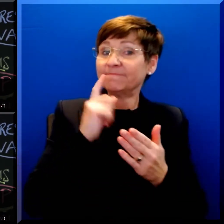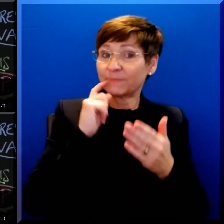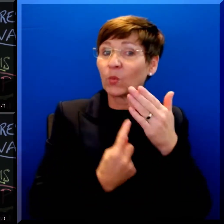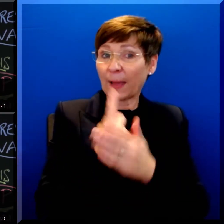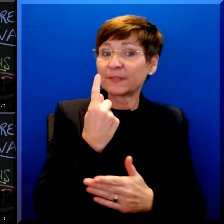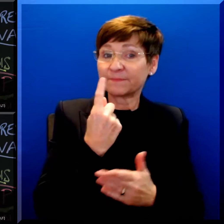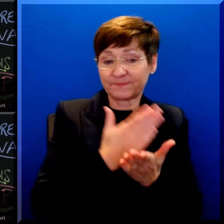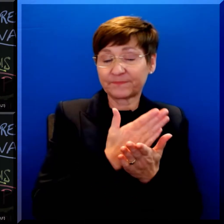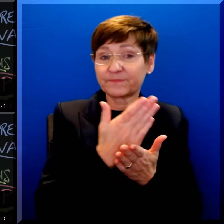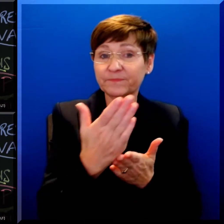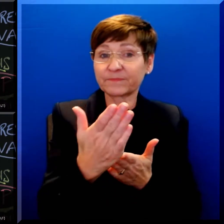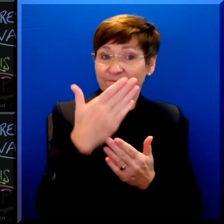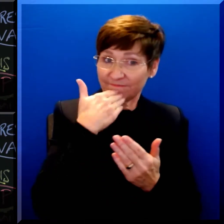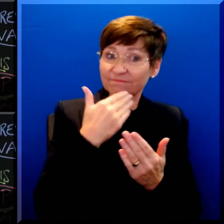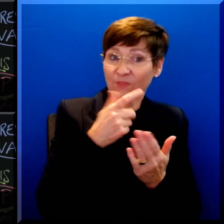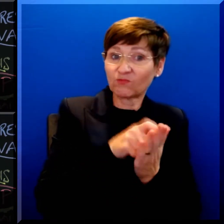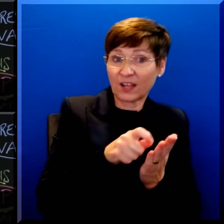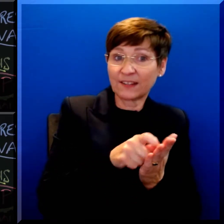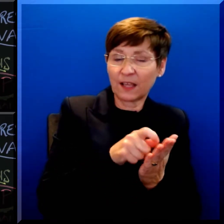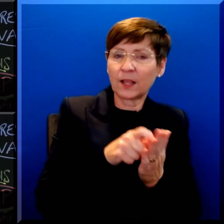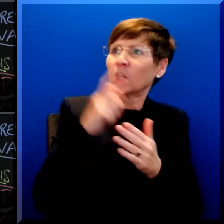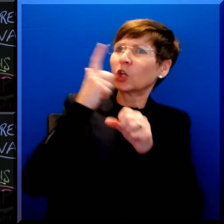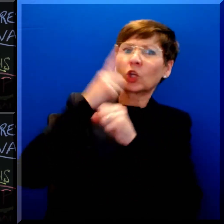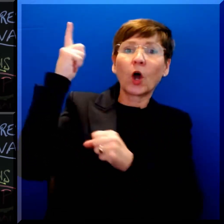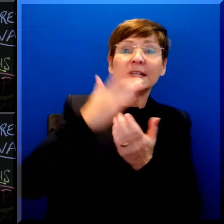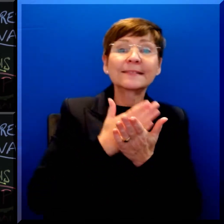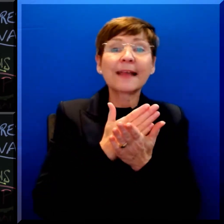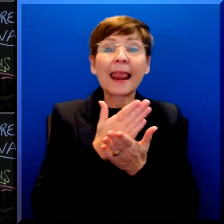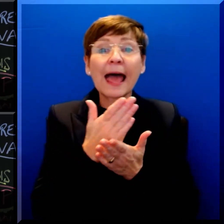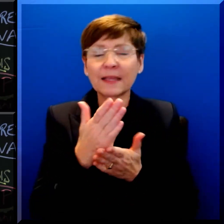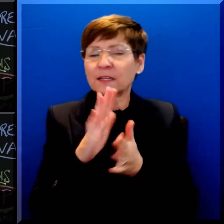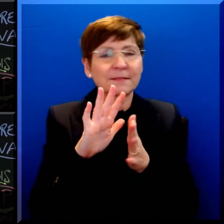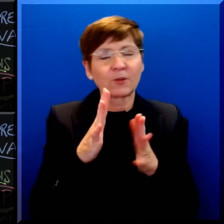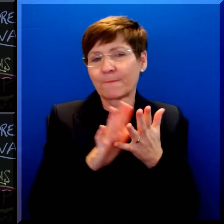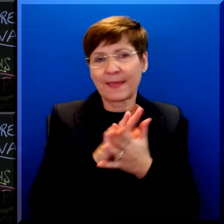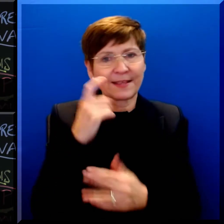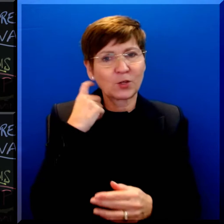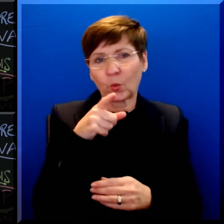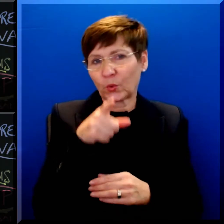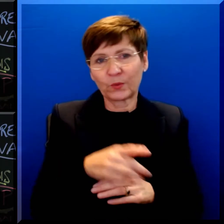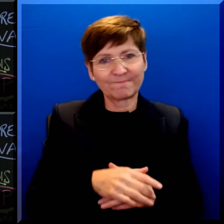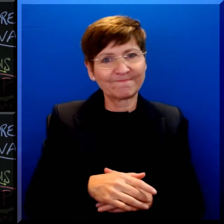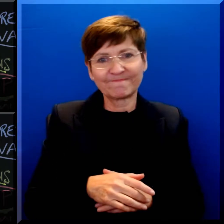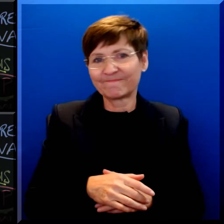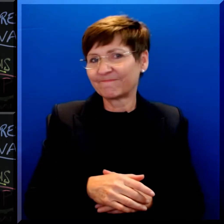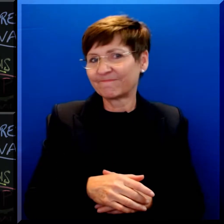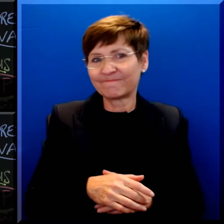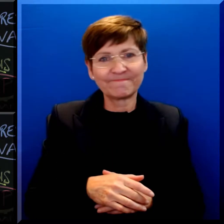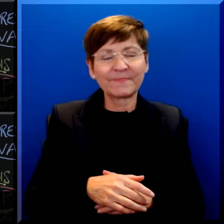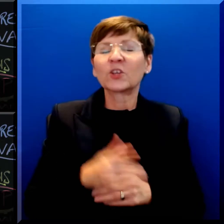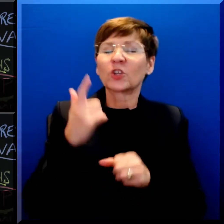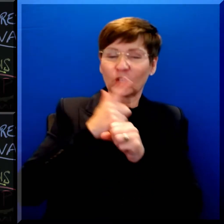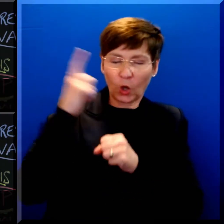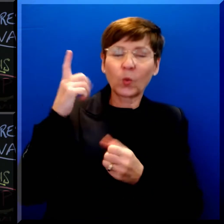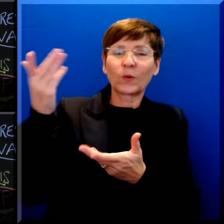It will not be delayed. Write this down, church. Put it in the notes. God's delays are not always God's denials. Lesson number one from the school of waiting.